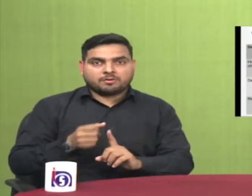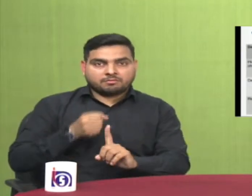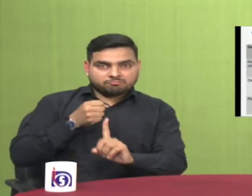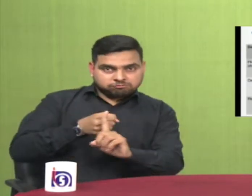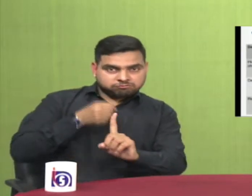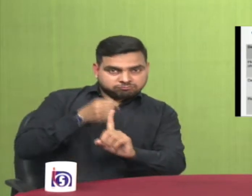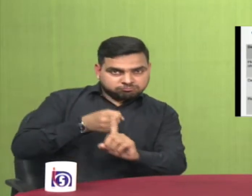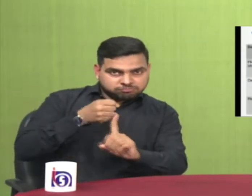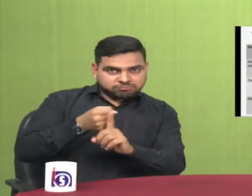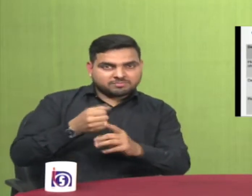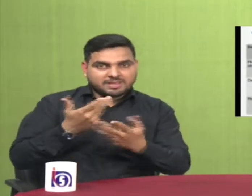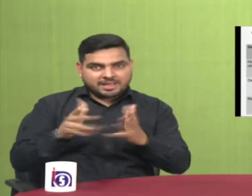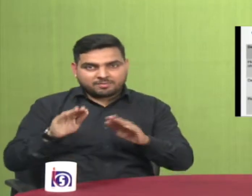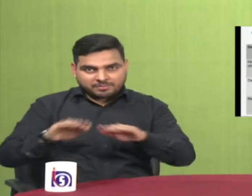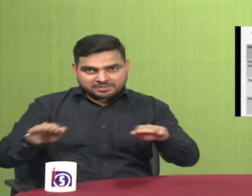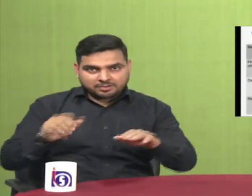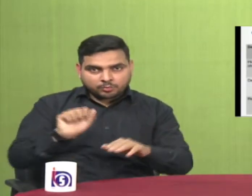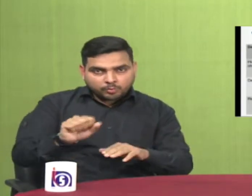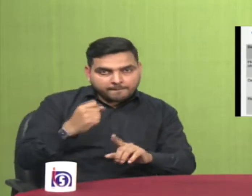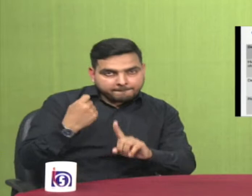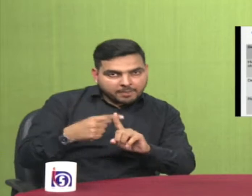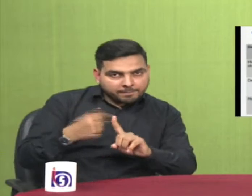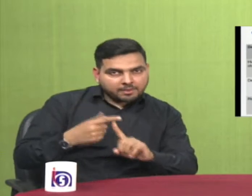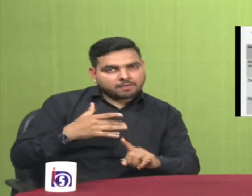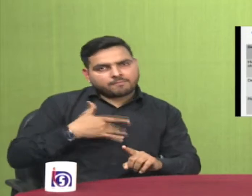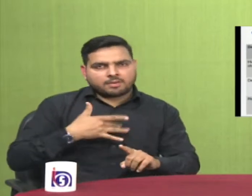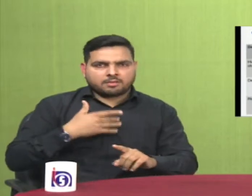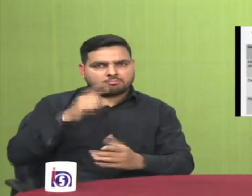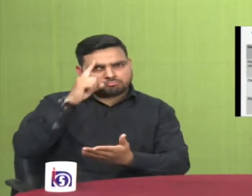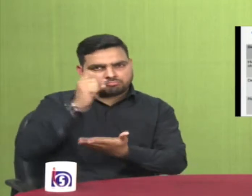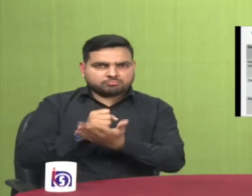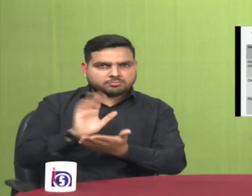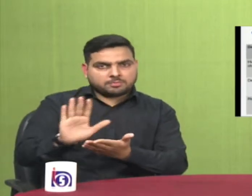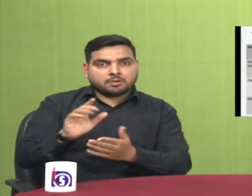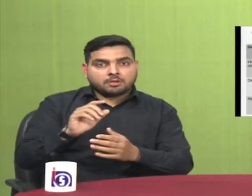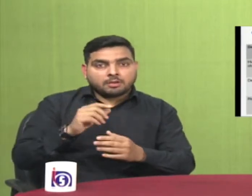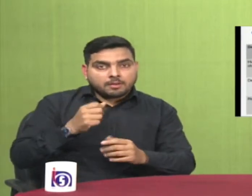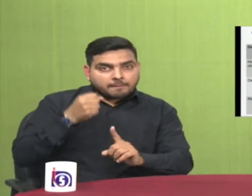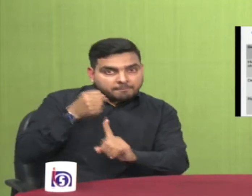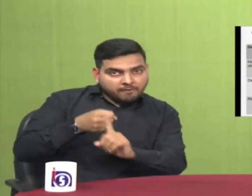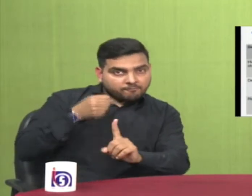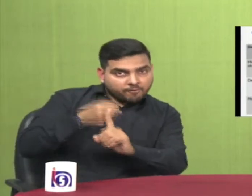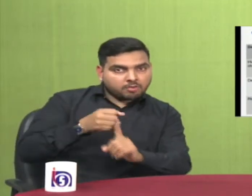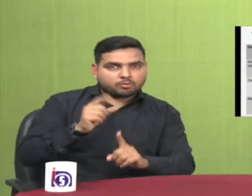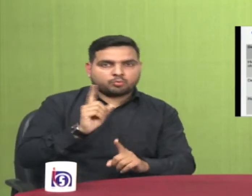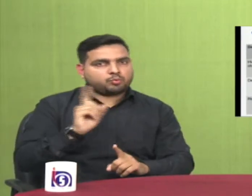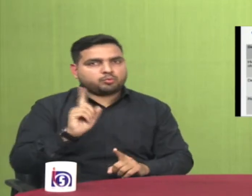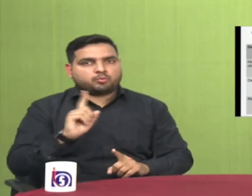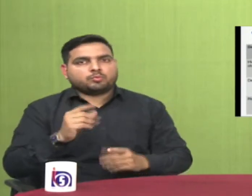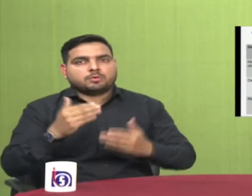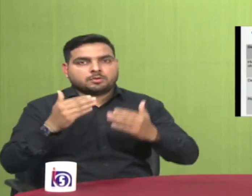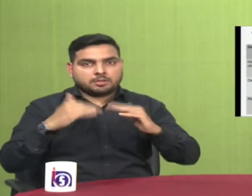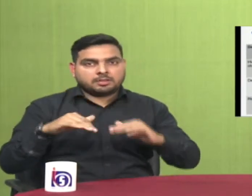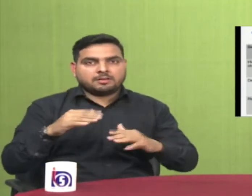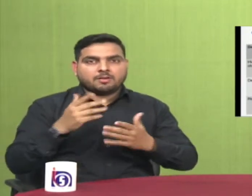When the child refuses to eat, don't force or punish or reward or threaten the